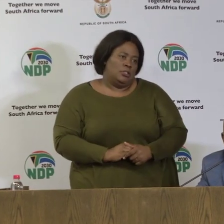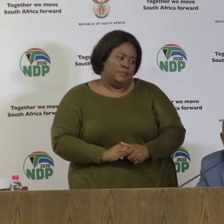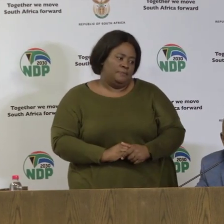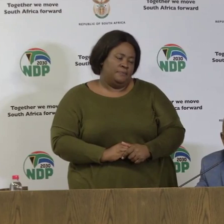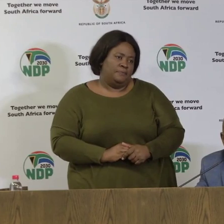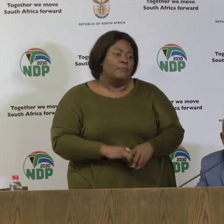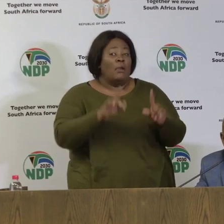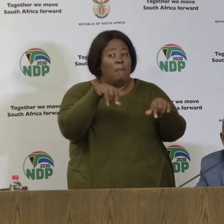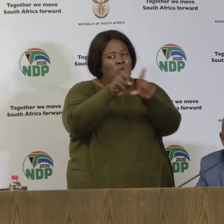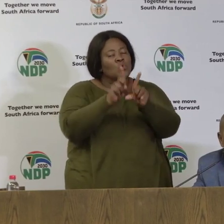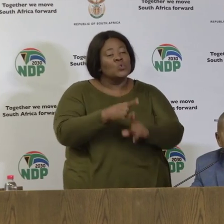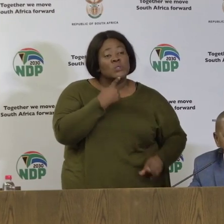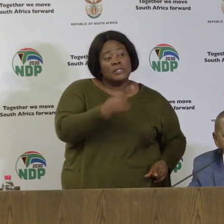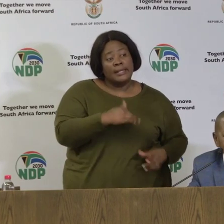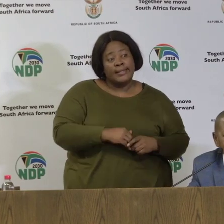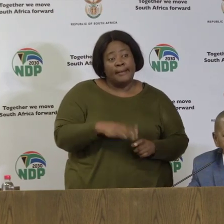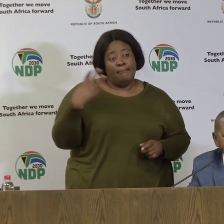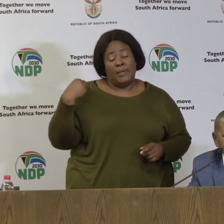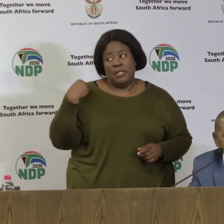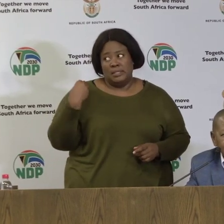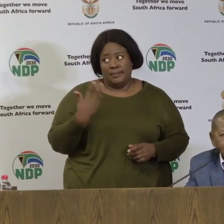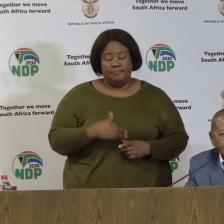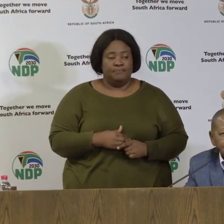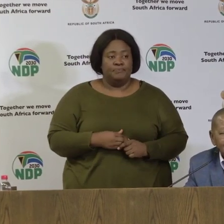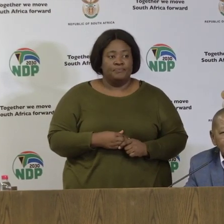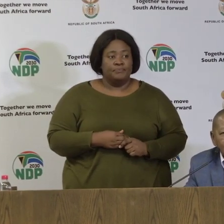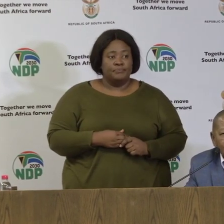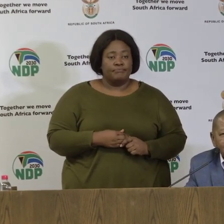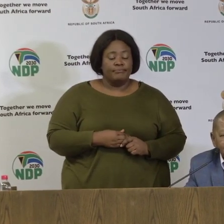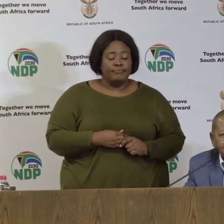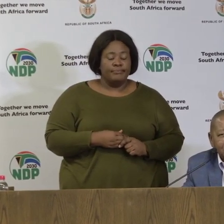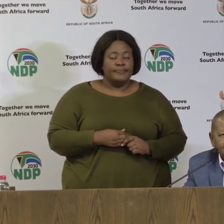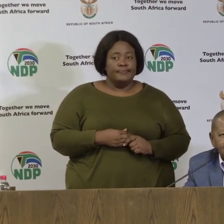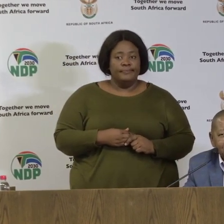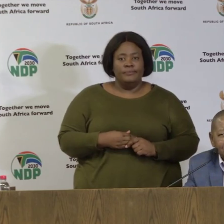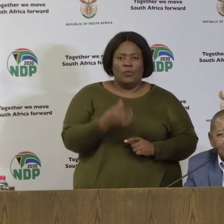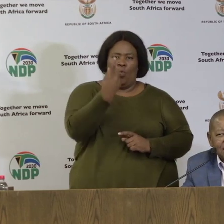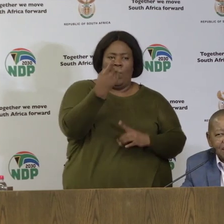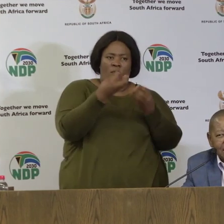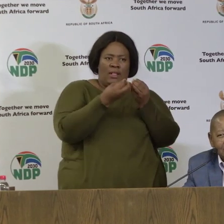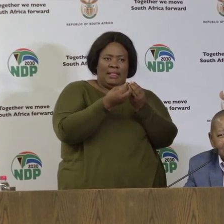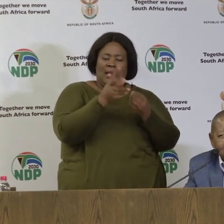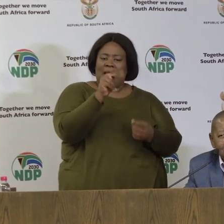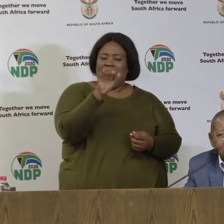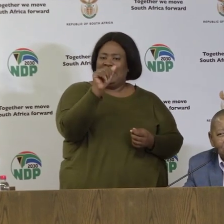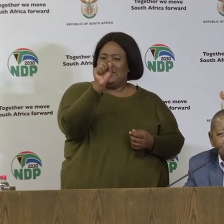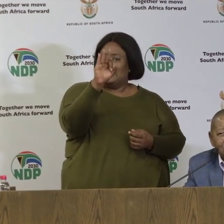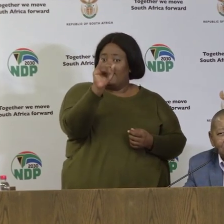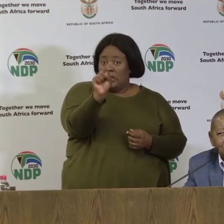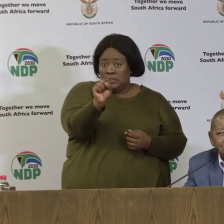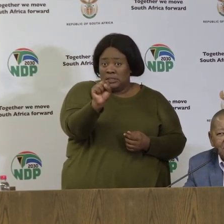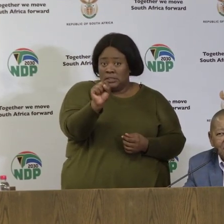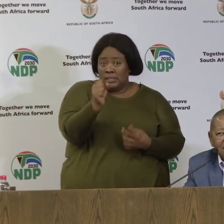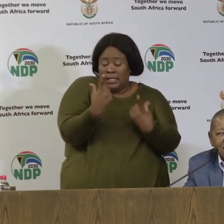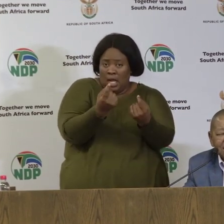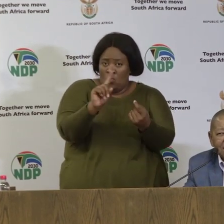I should have also said, by the way, Minister Mthembu, that one of the things that NSFAS has done is to ensure that